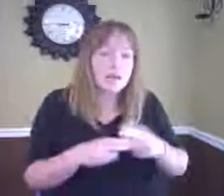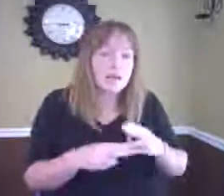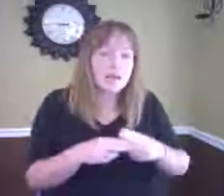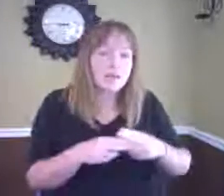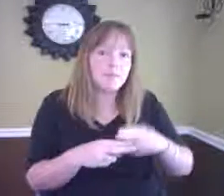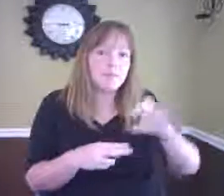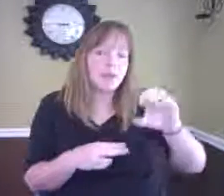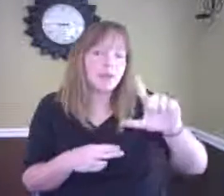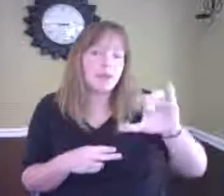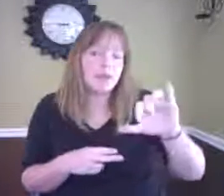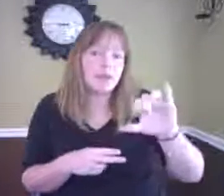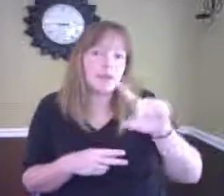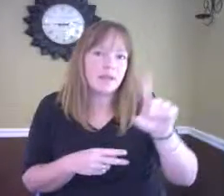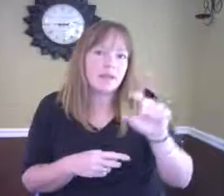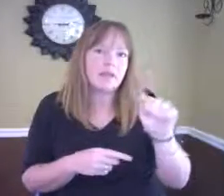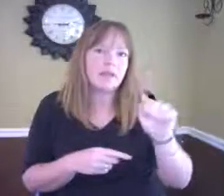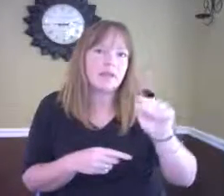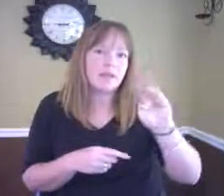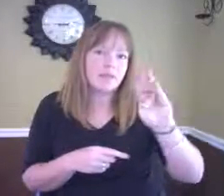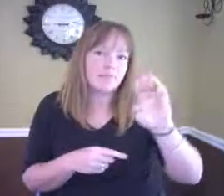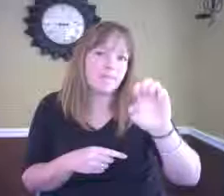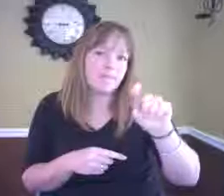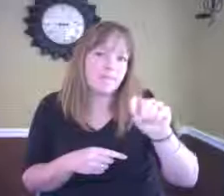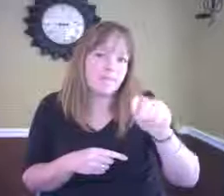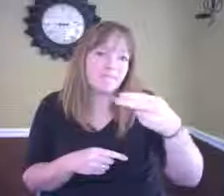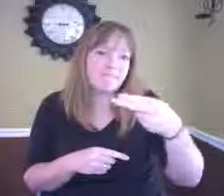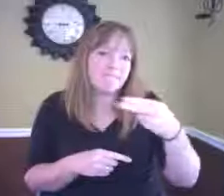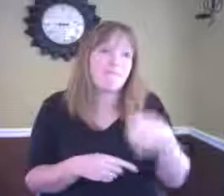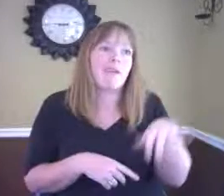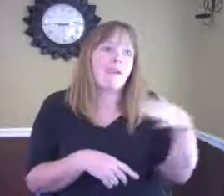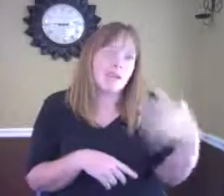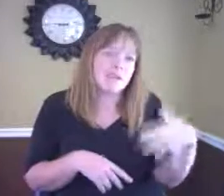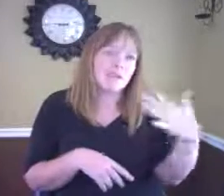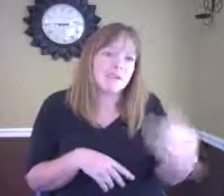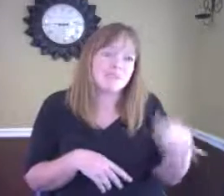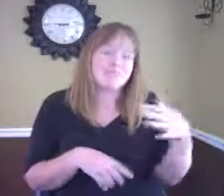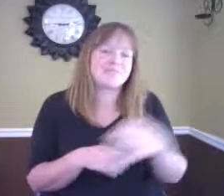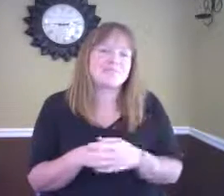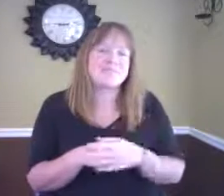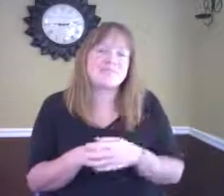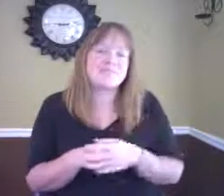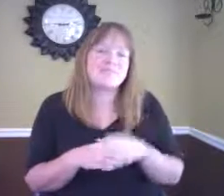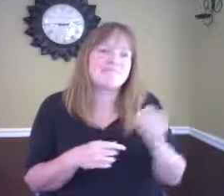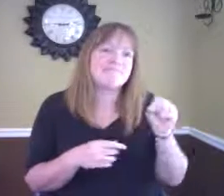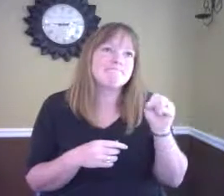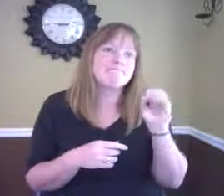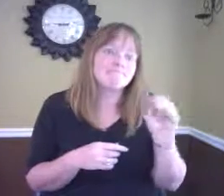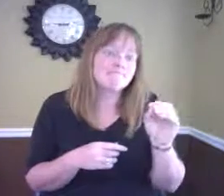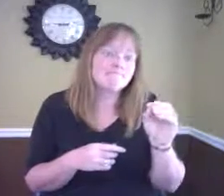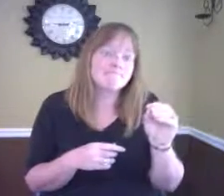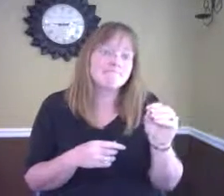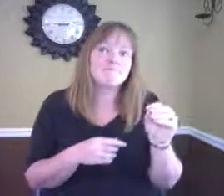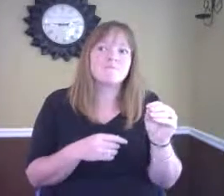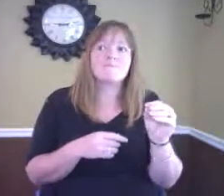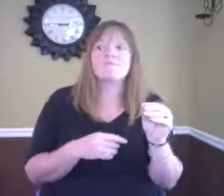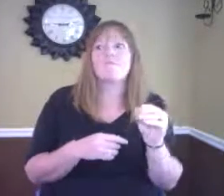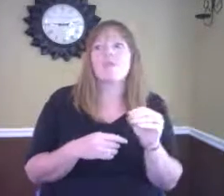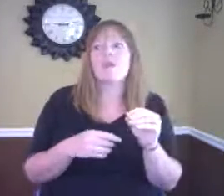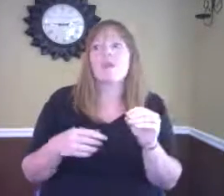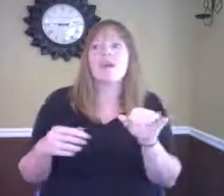Elizabeth or something like that. Would take a little while to fingerspell. So there's sort of a sign language equivalent of